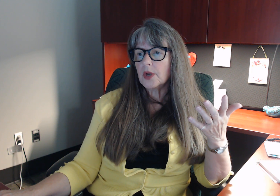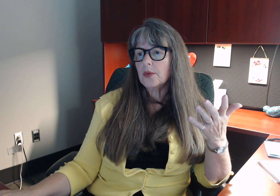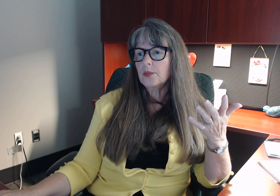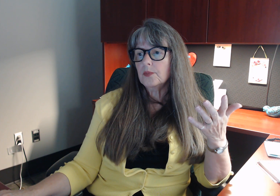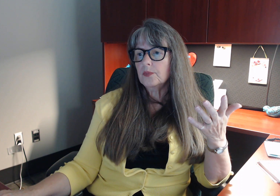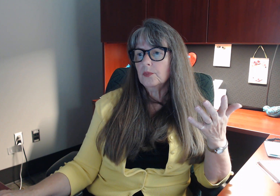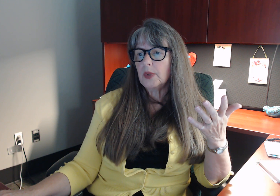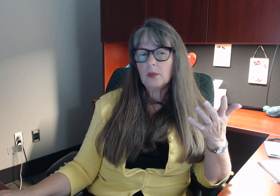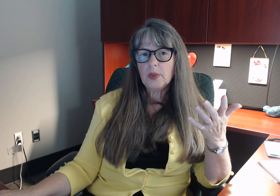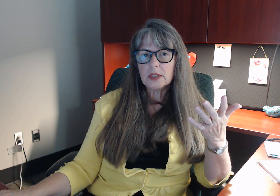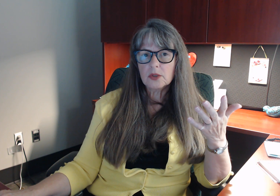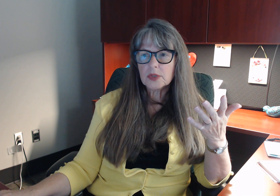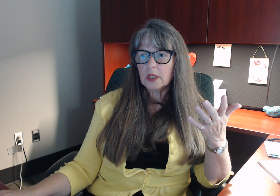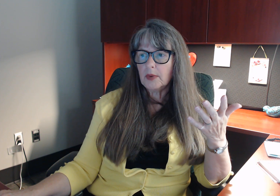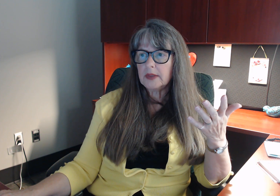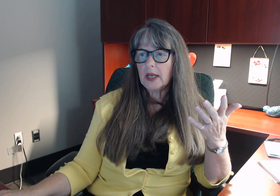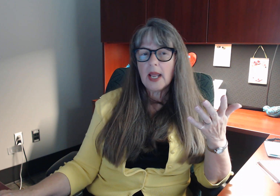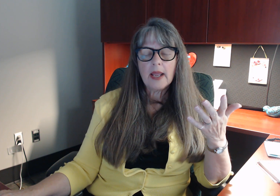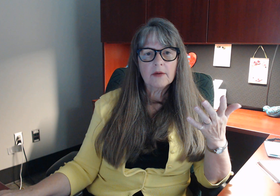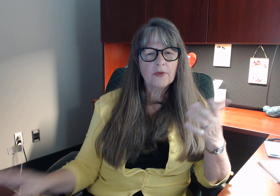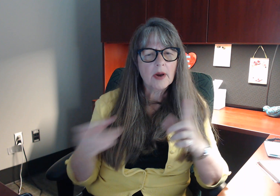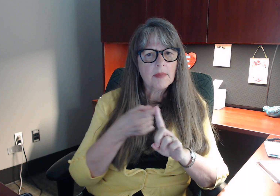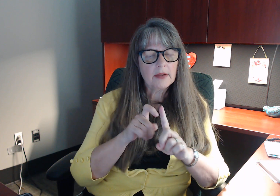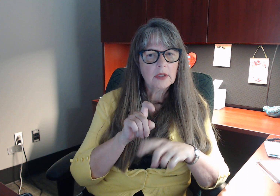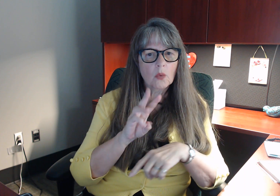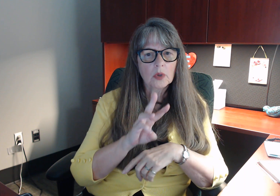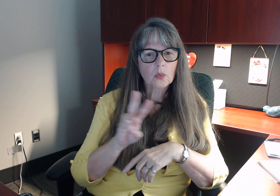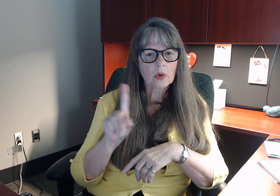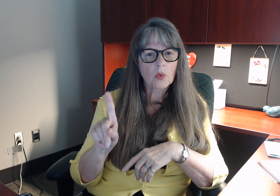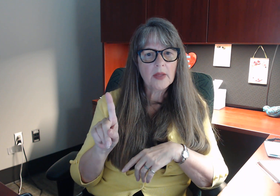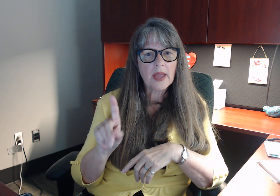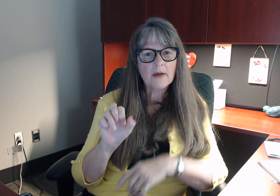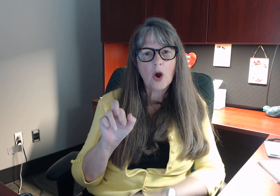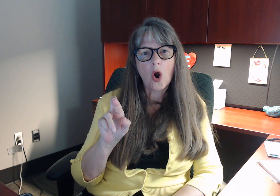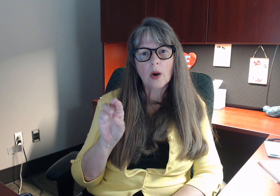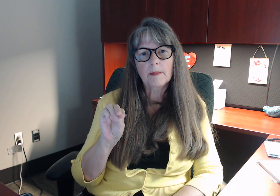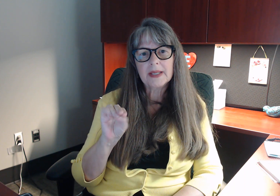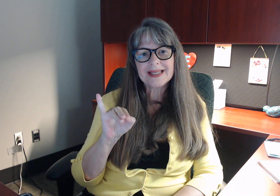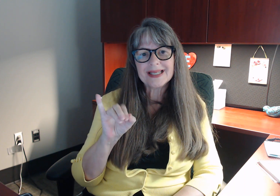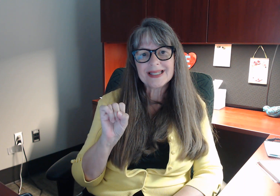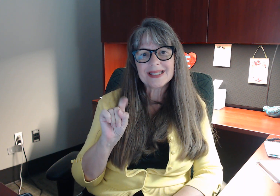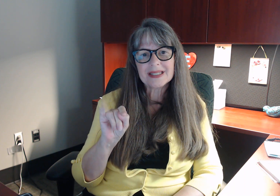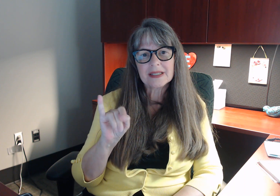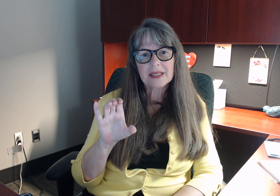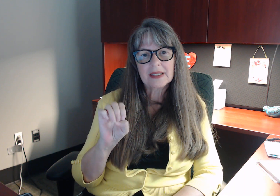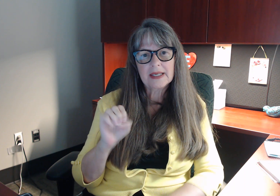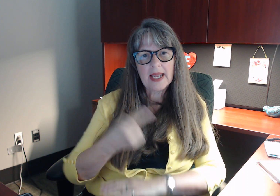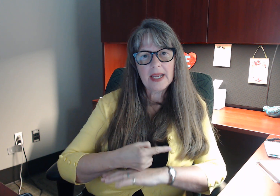So we do celebrate that. And from, I think, World War I, they have Armistice Day, and I